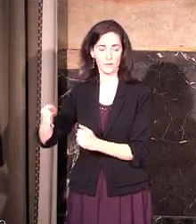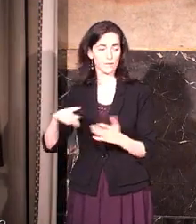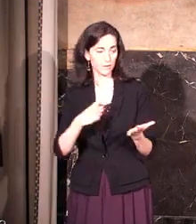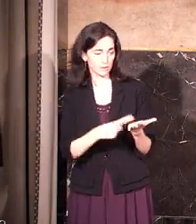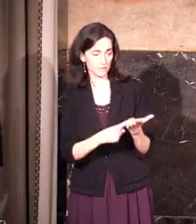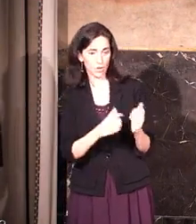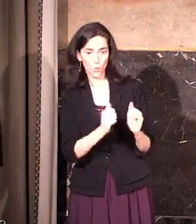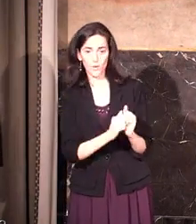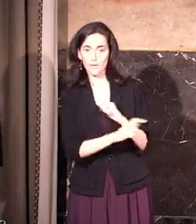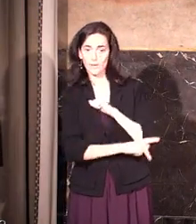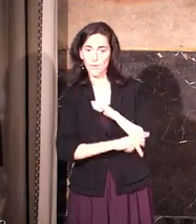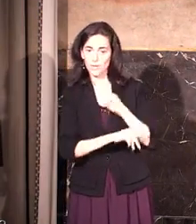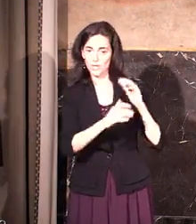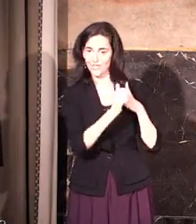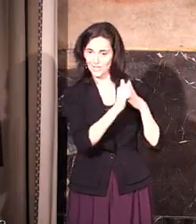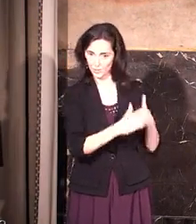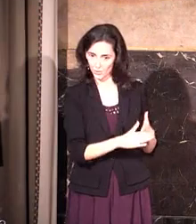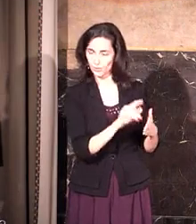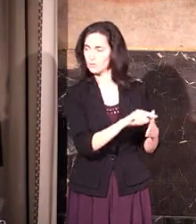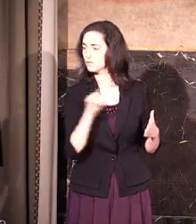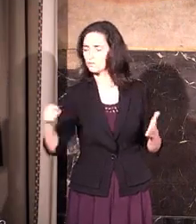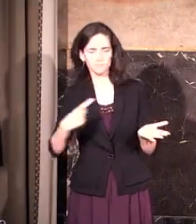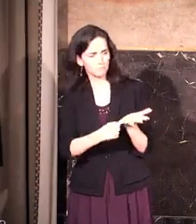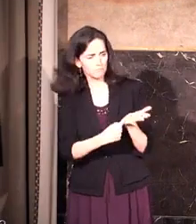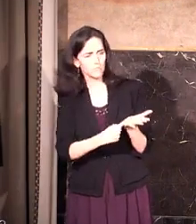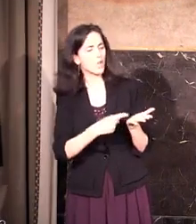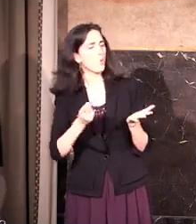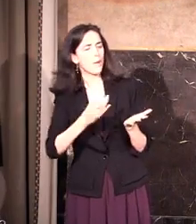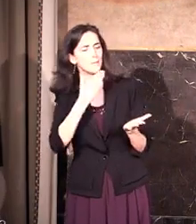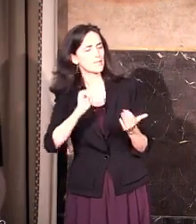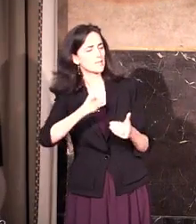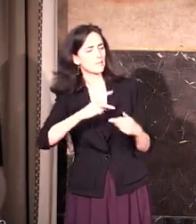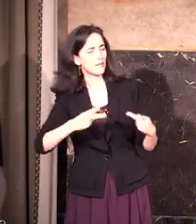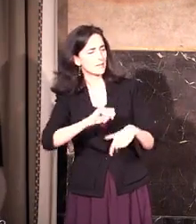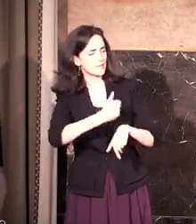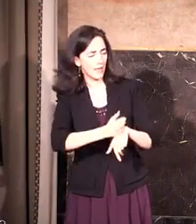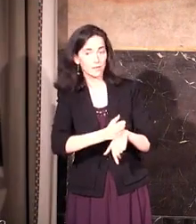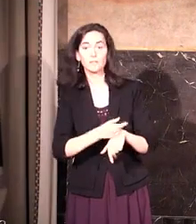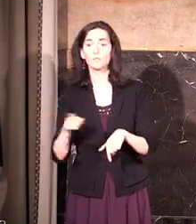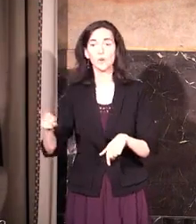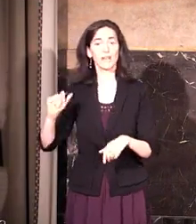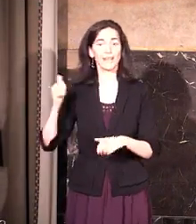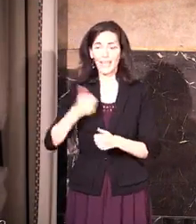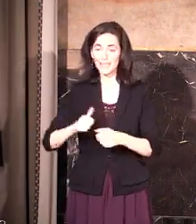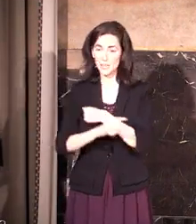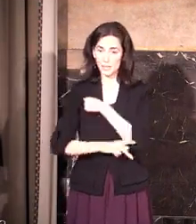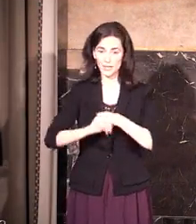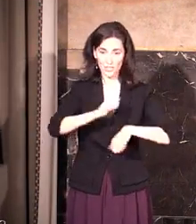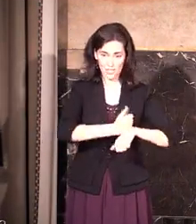testing sites would be located, and that's what they do in every parish where they operate.